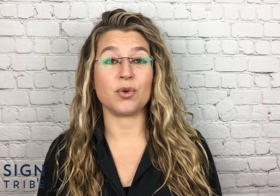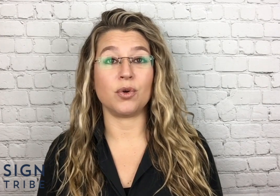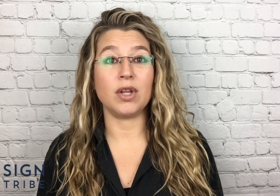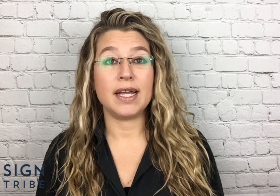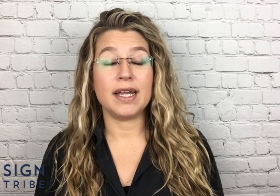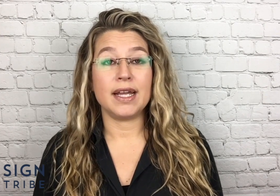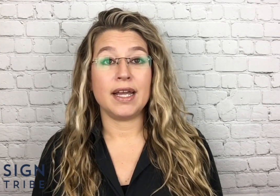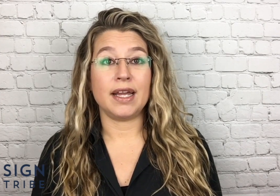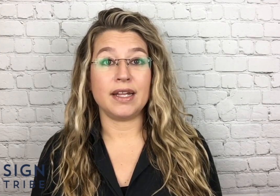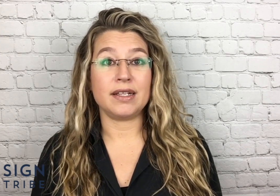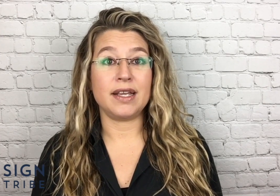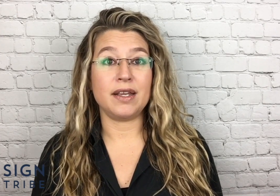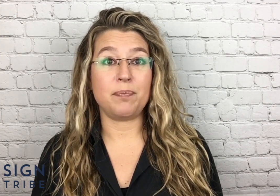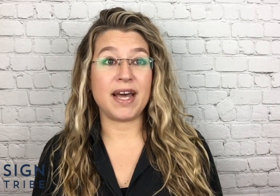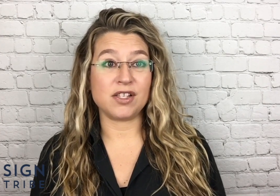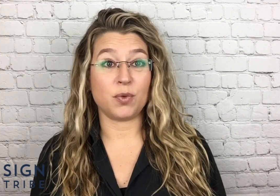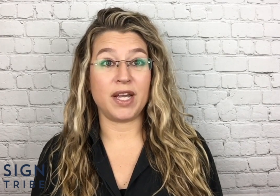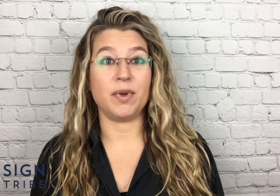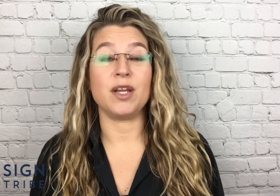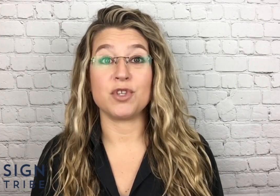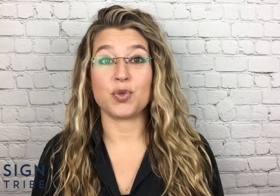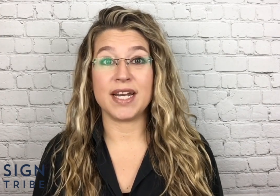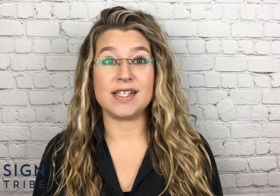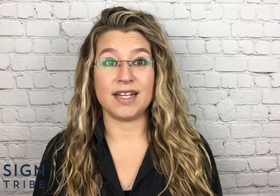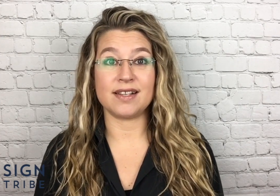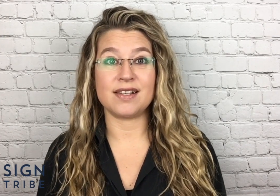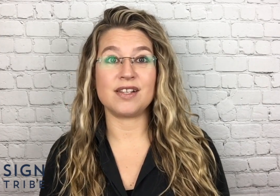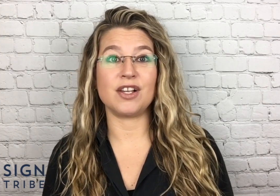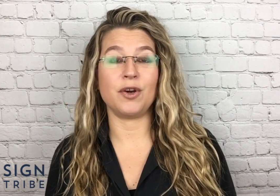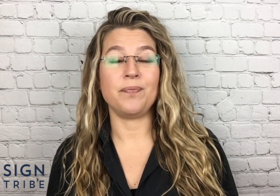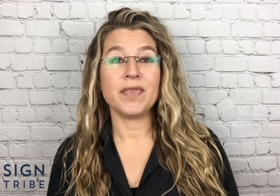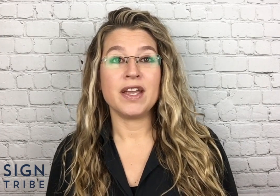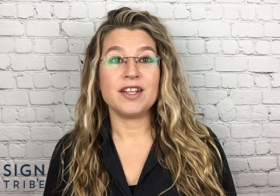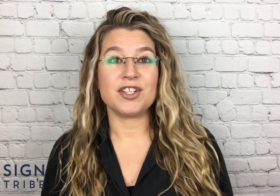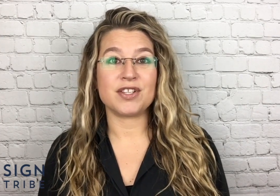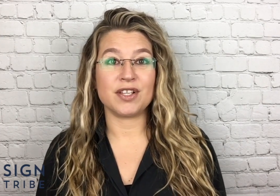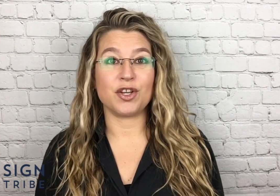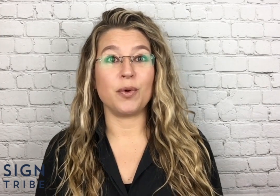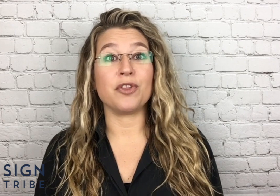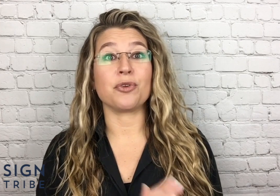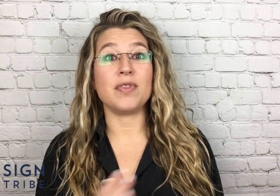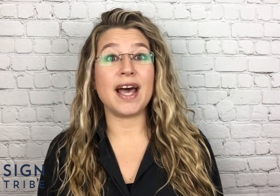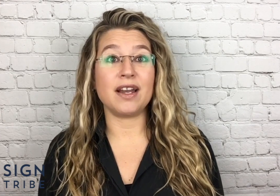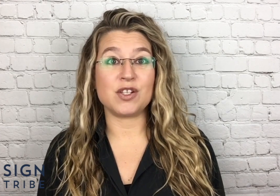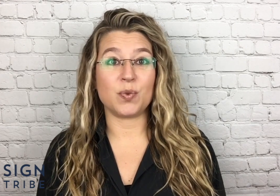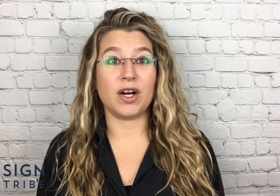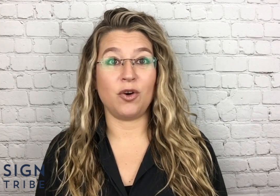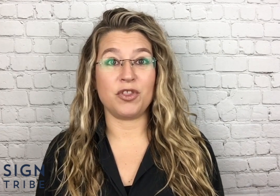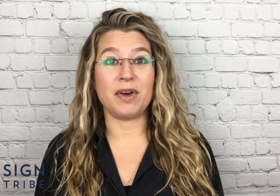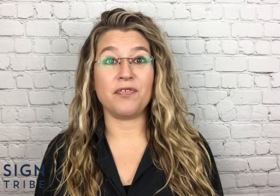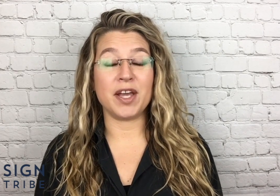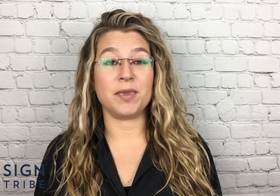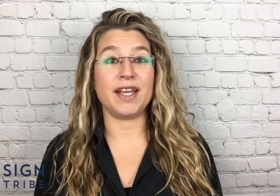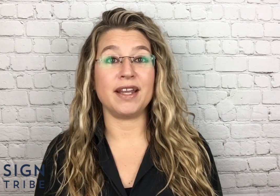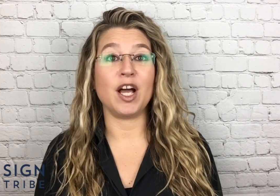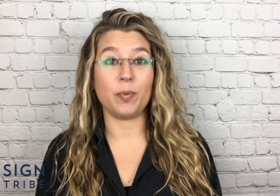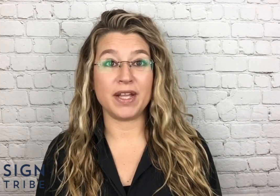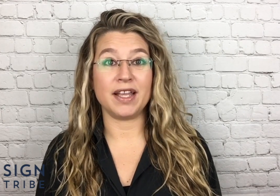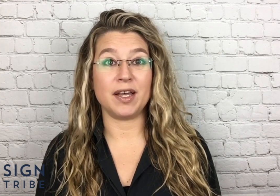school. And he passed away when he was 26. So just going through that as well with my family and helping them